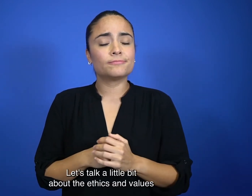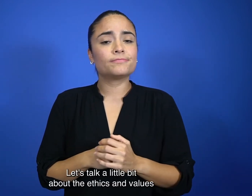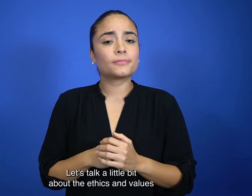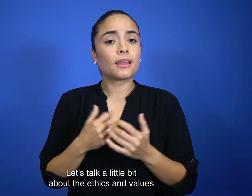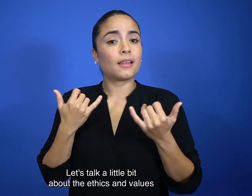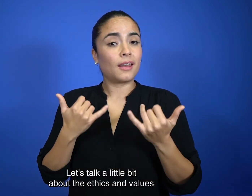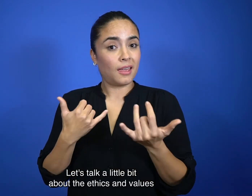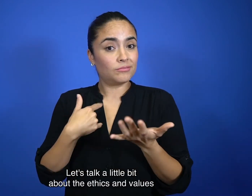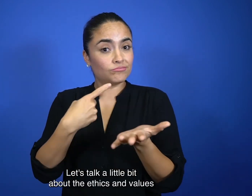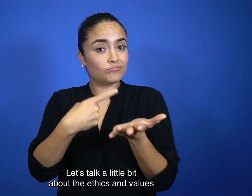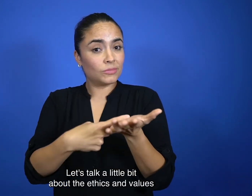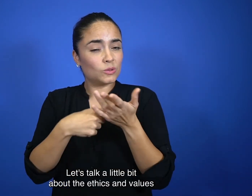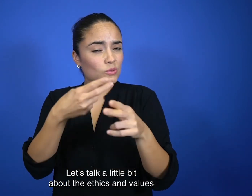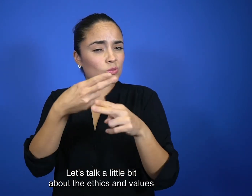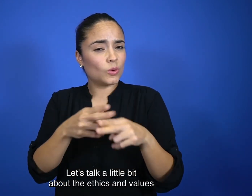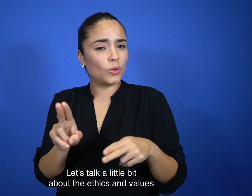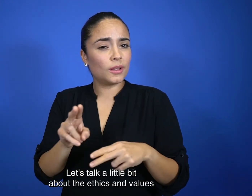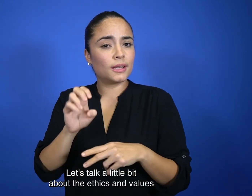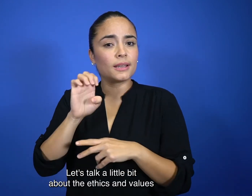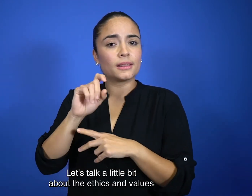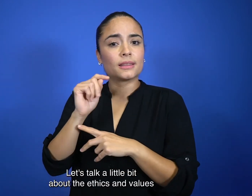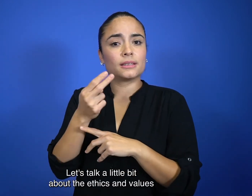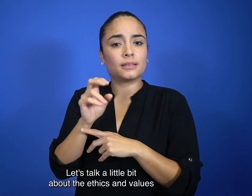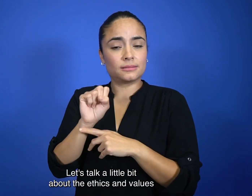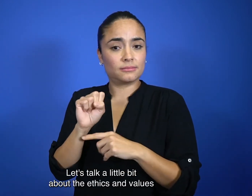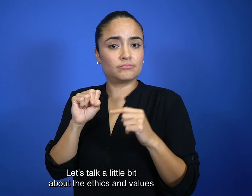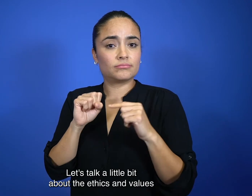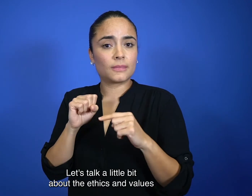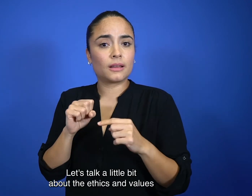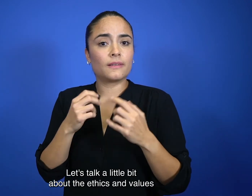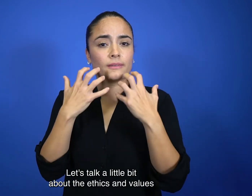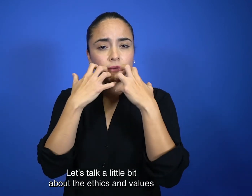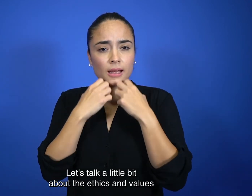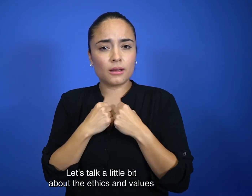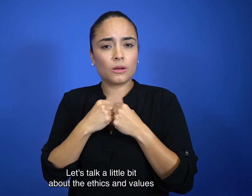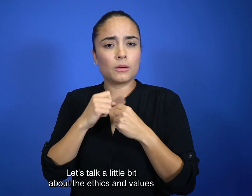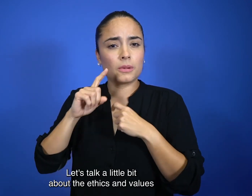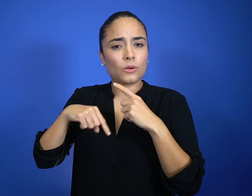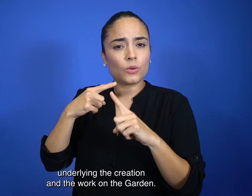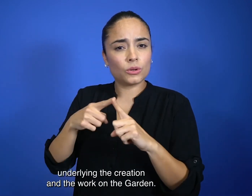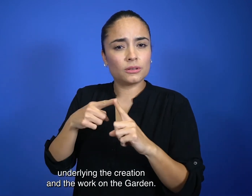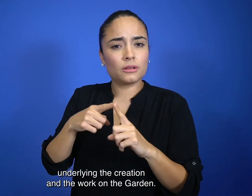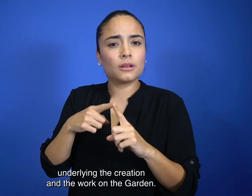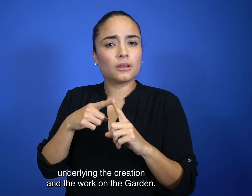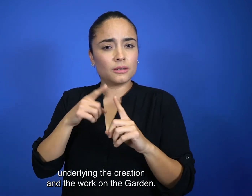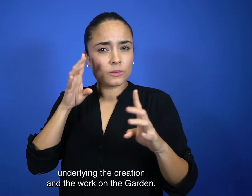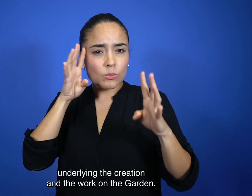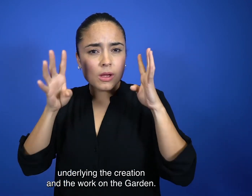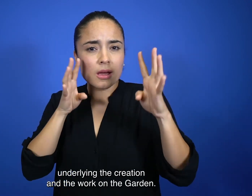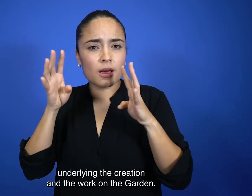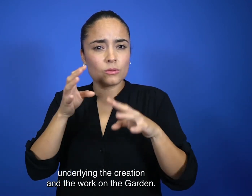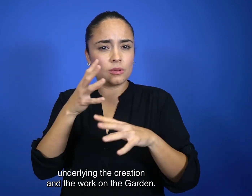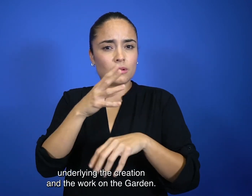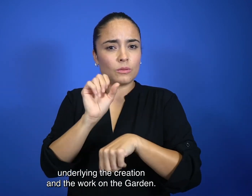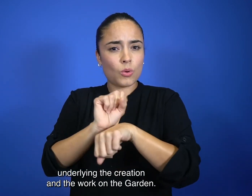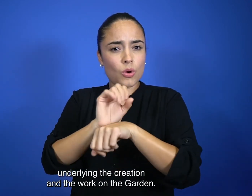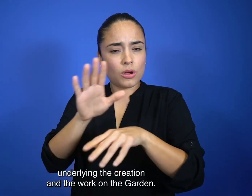Let's talk a little bit about the ethics and values underlying the creation and the work